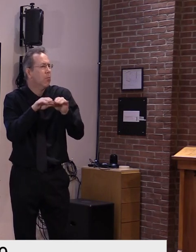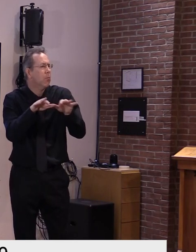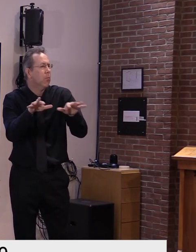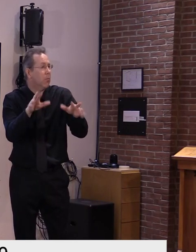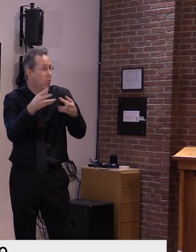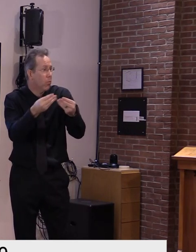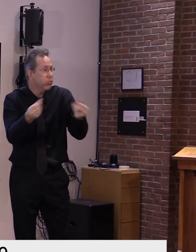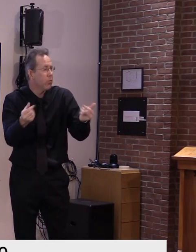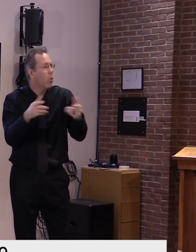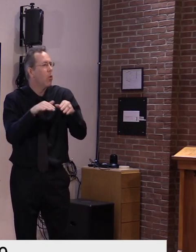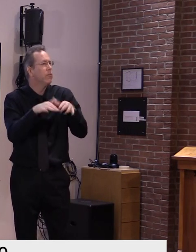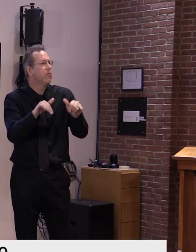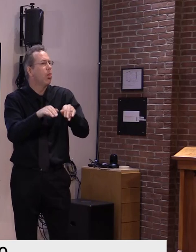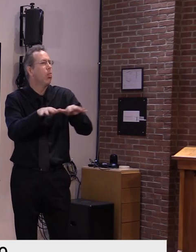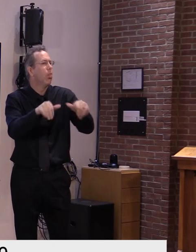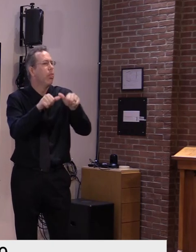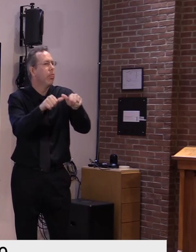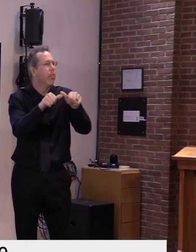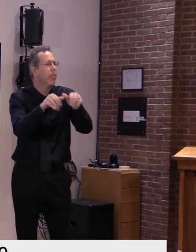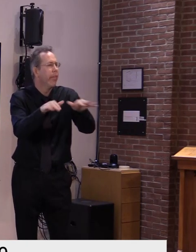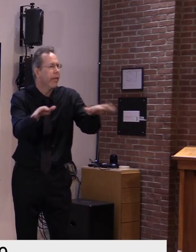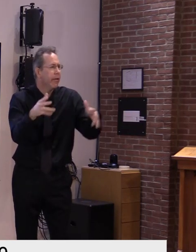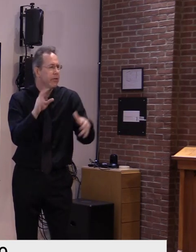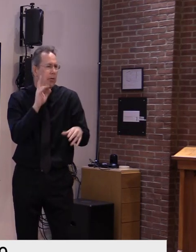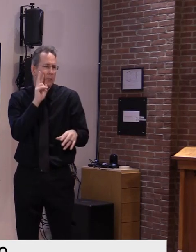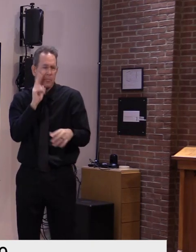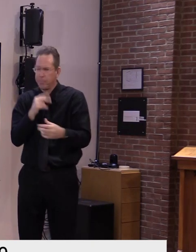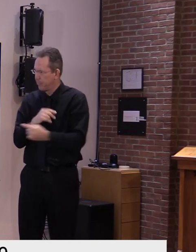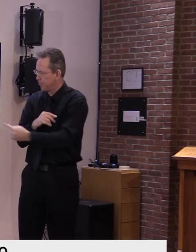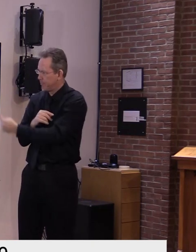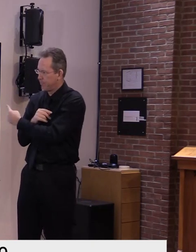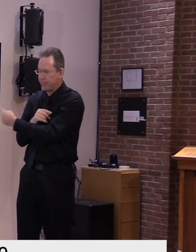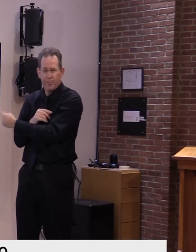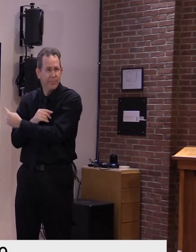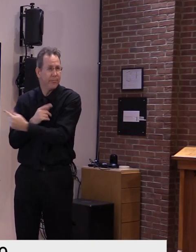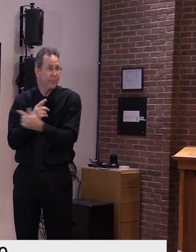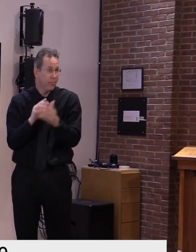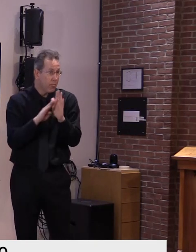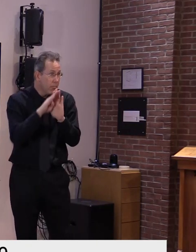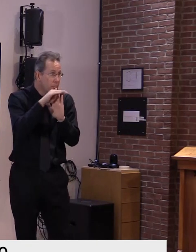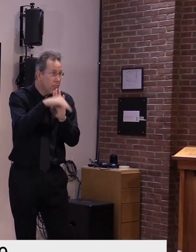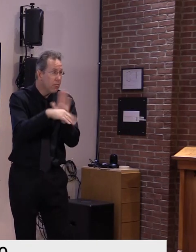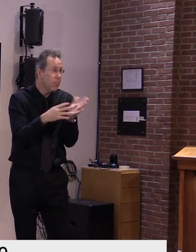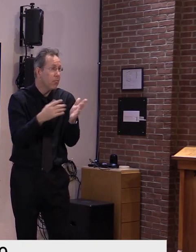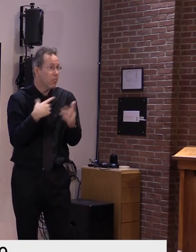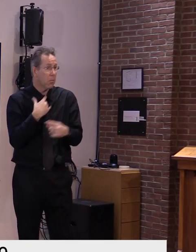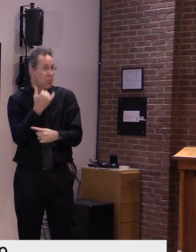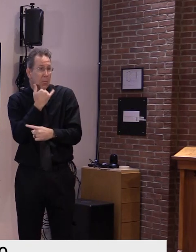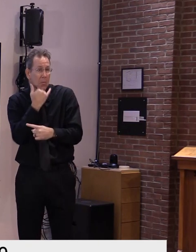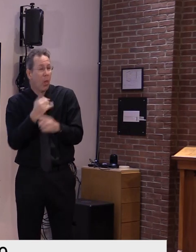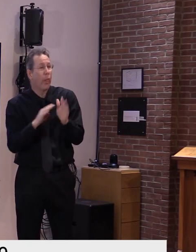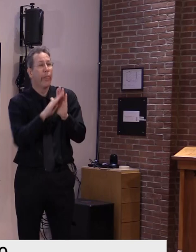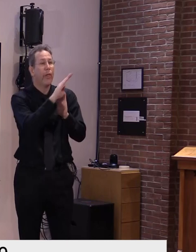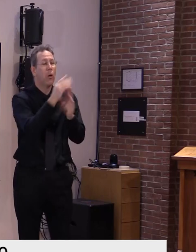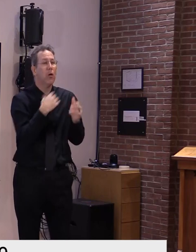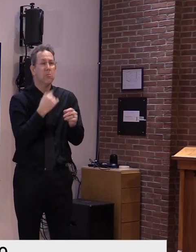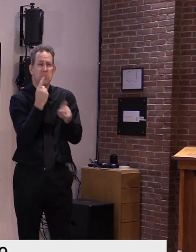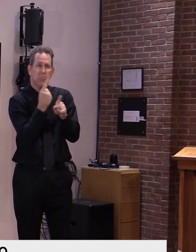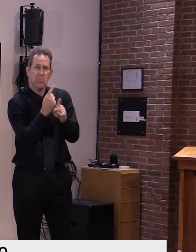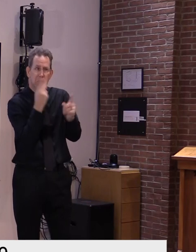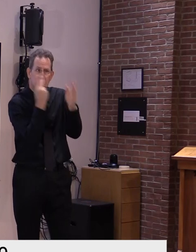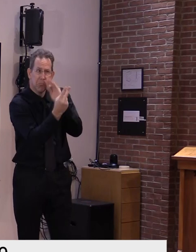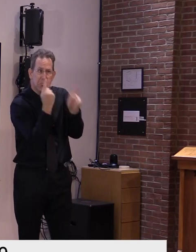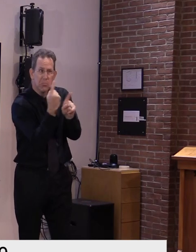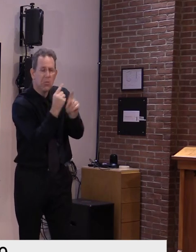sort of extemporaneous to the forecast need to be considered, like the holidays and the impact that we're going to see in the days